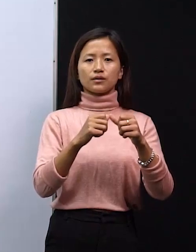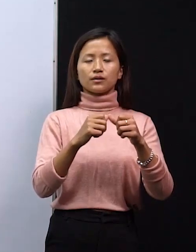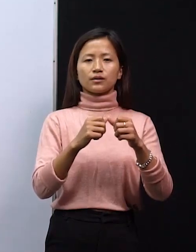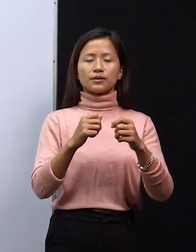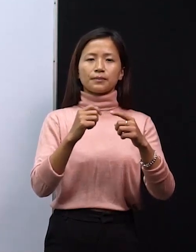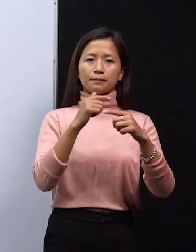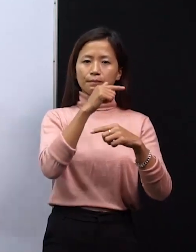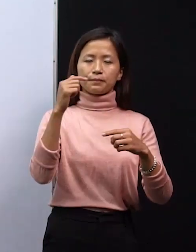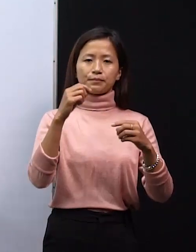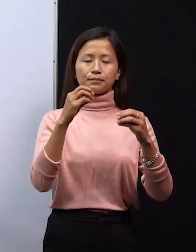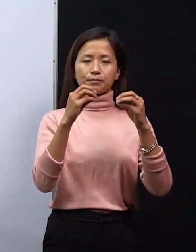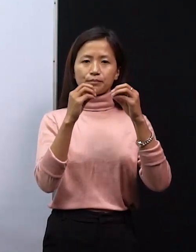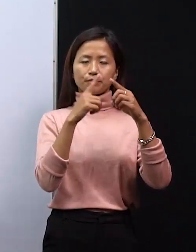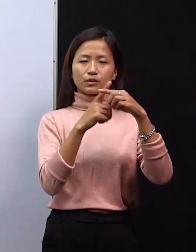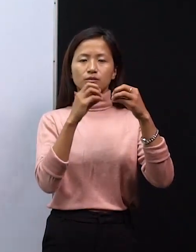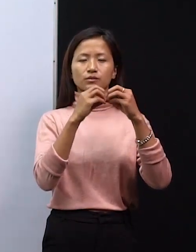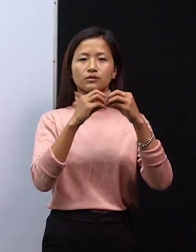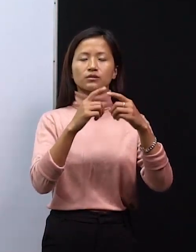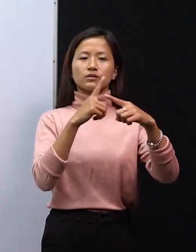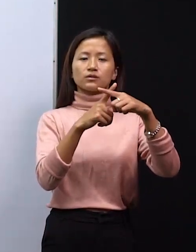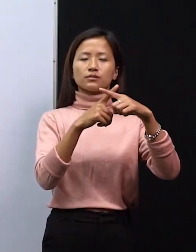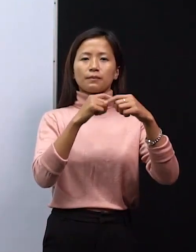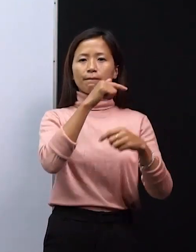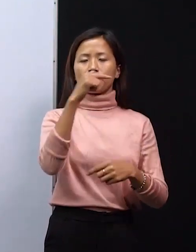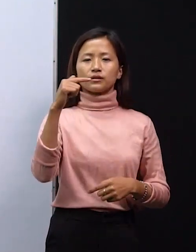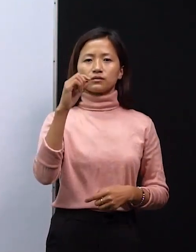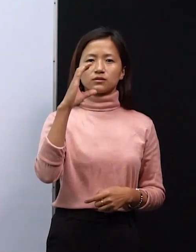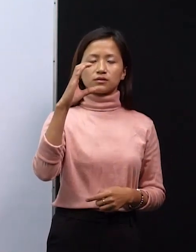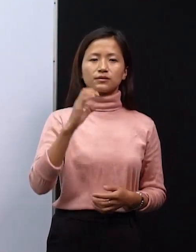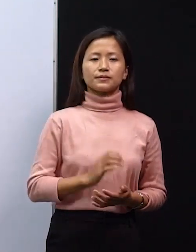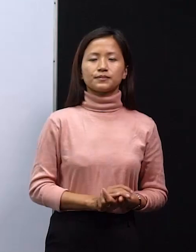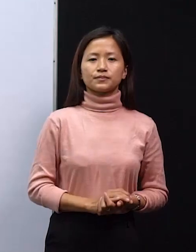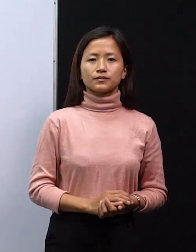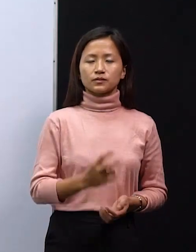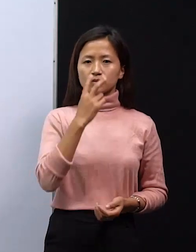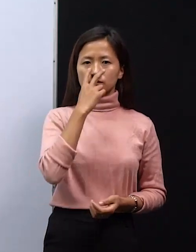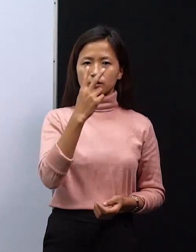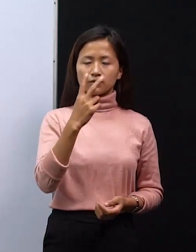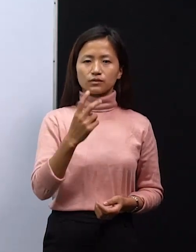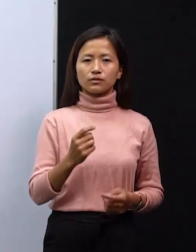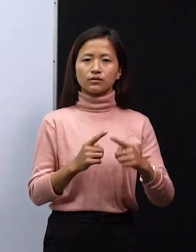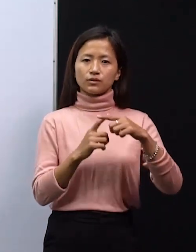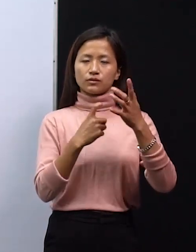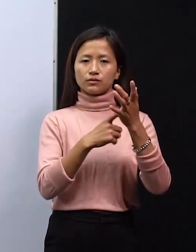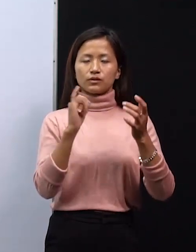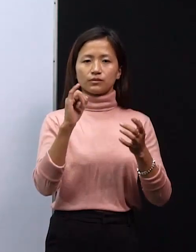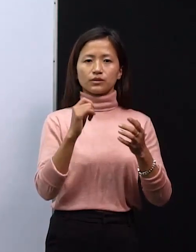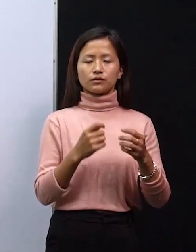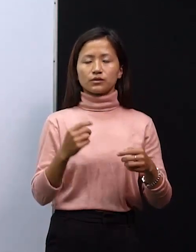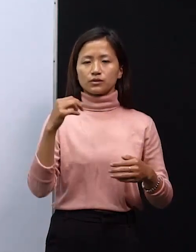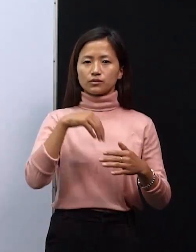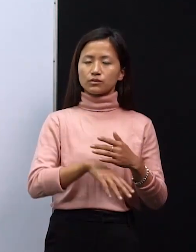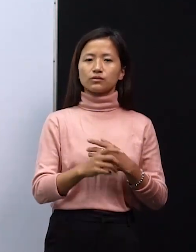C. Now this is a different scenario here now. We see a trinomial into a